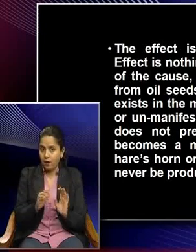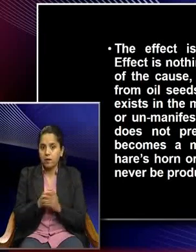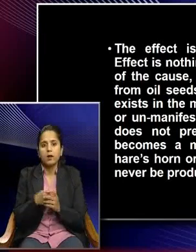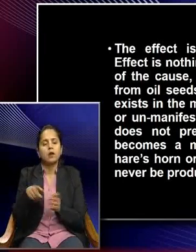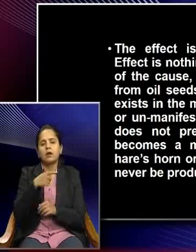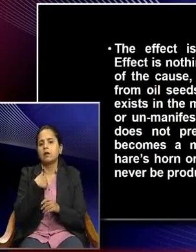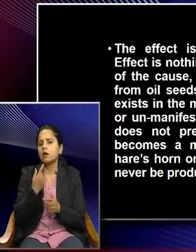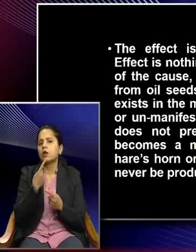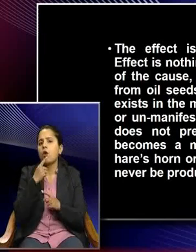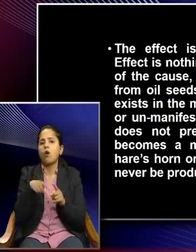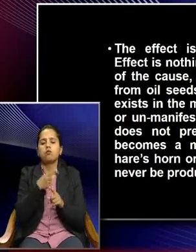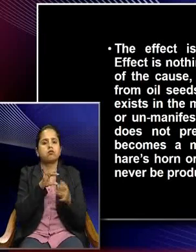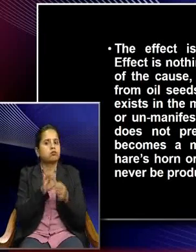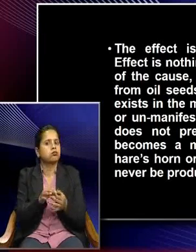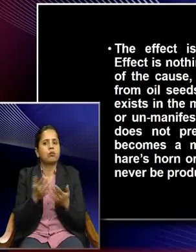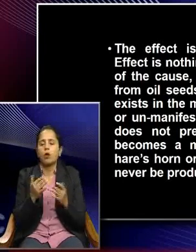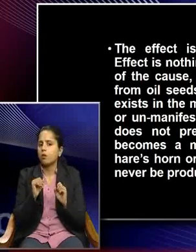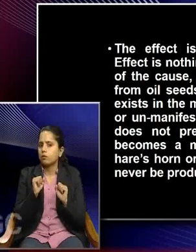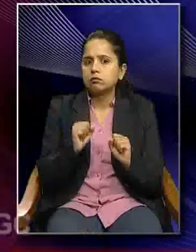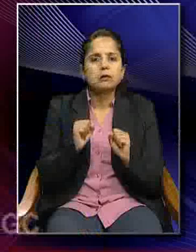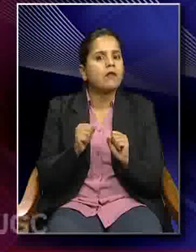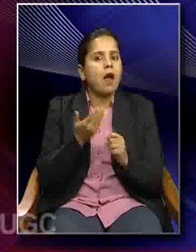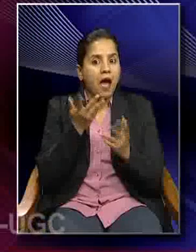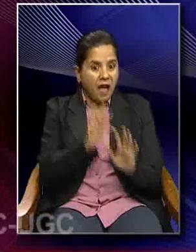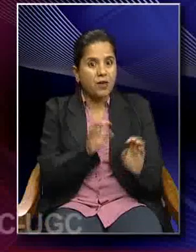we cannot talk of its existence or at all.